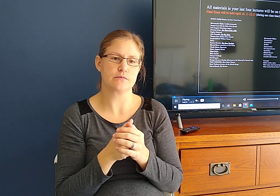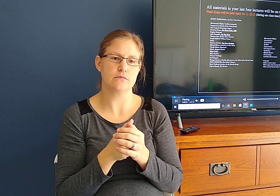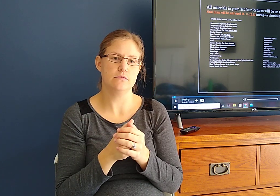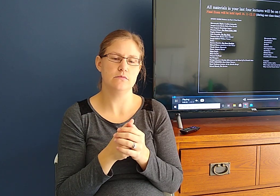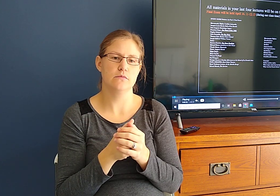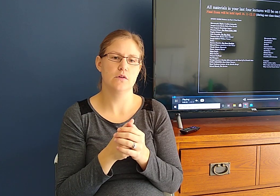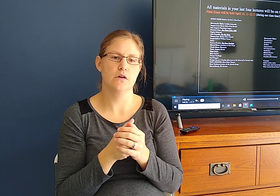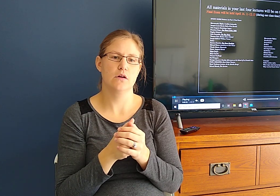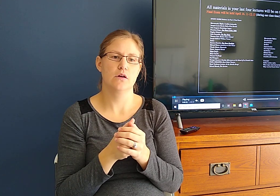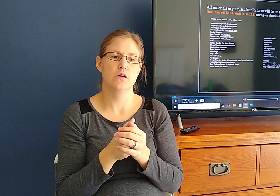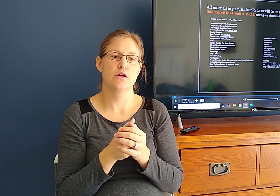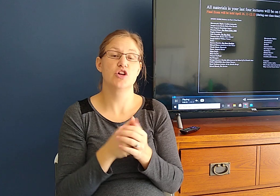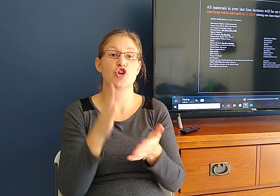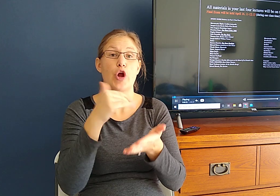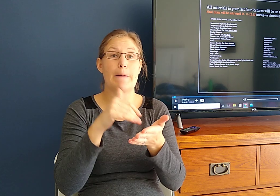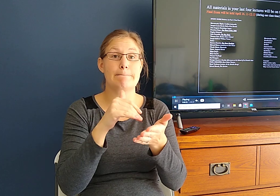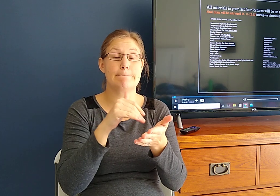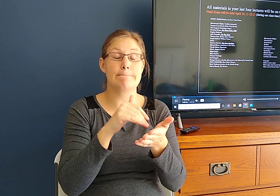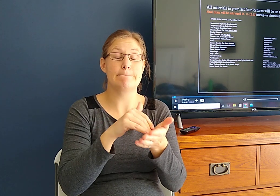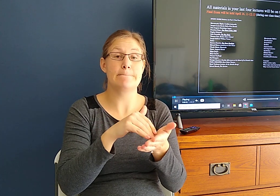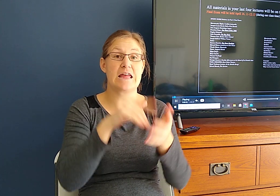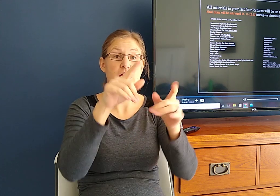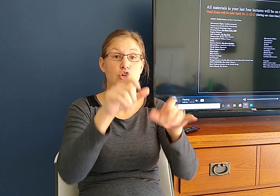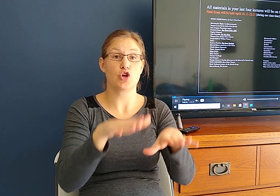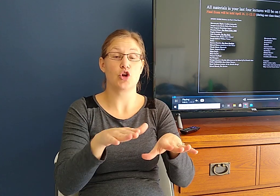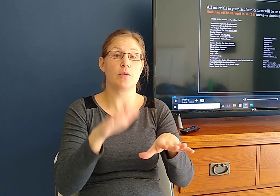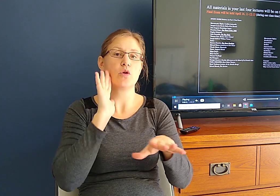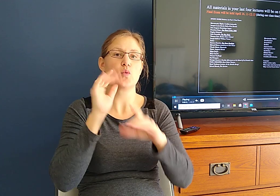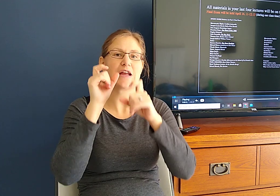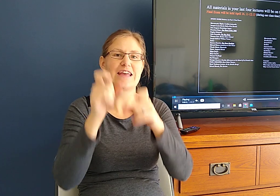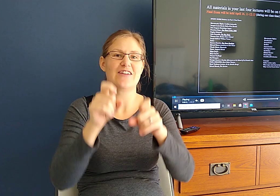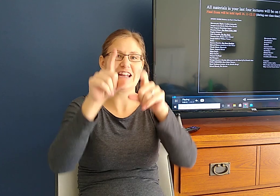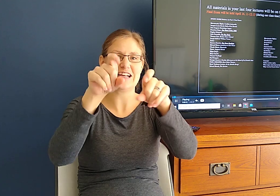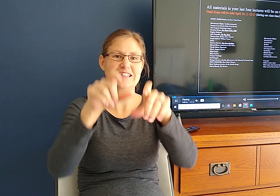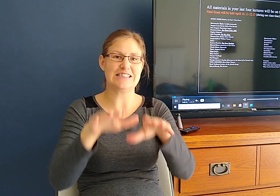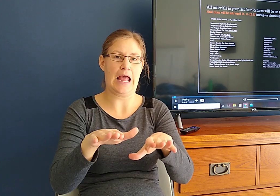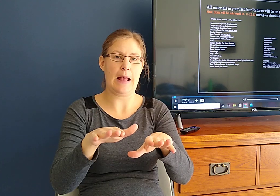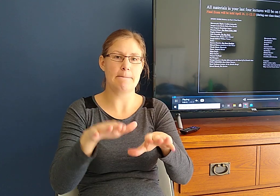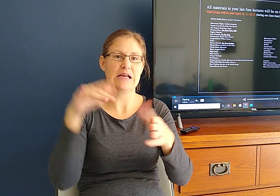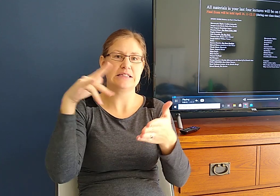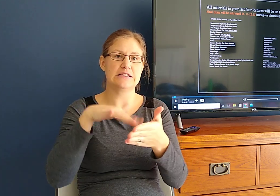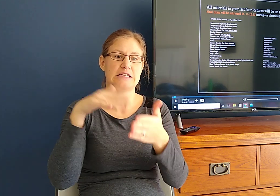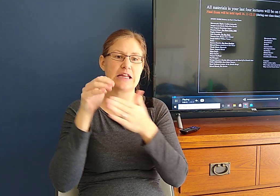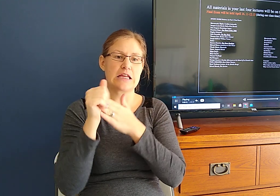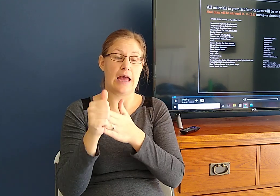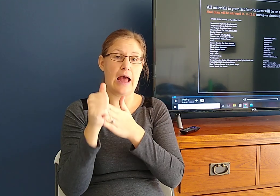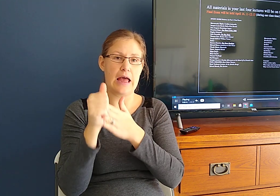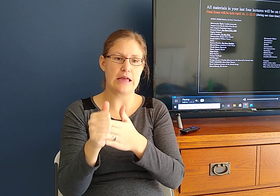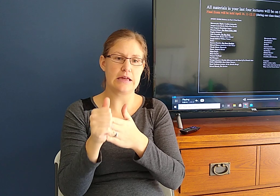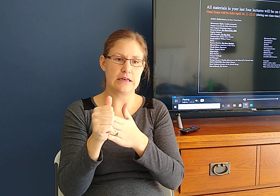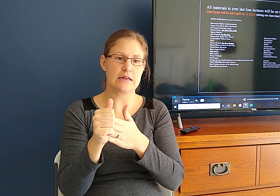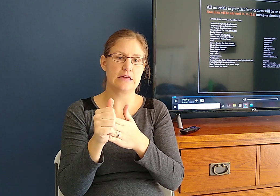At midterm, we were given a exam study guide that can be located